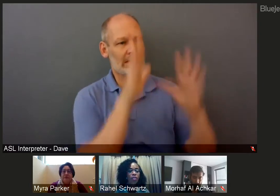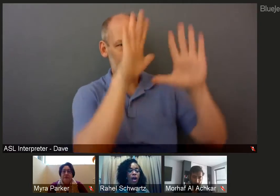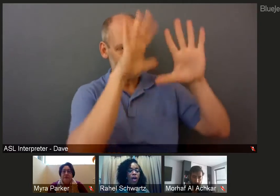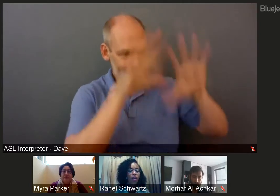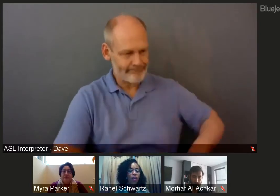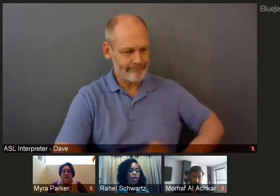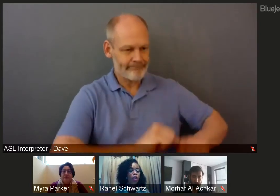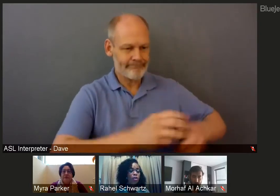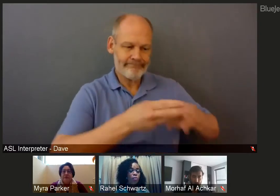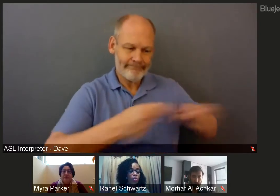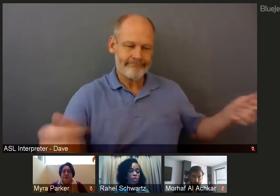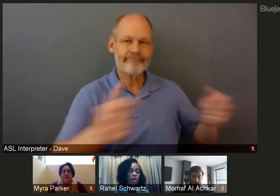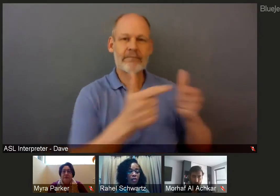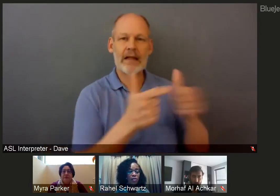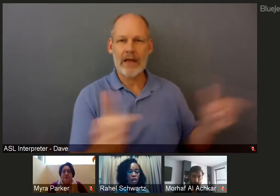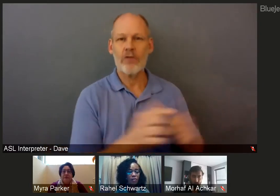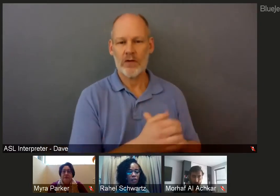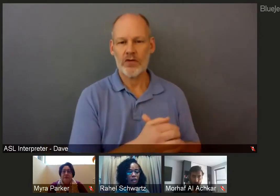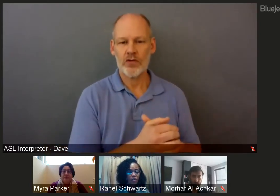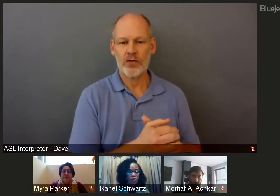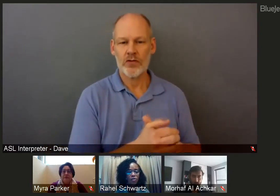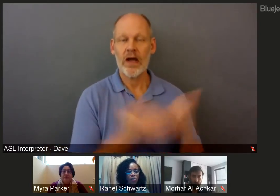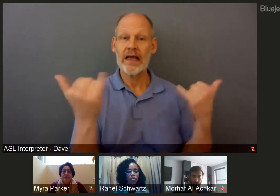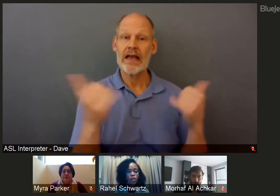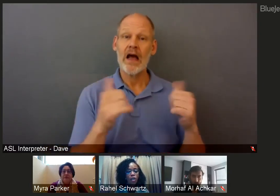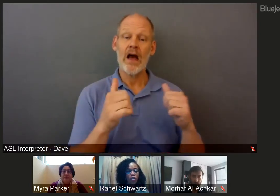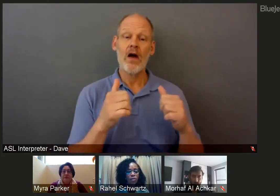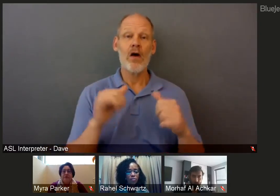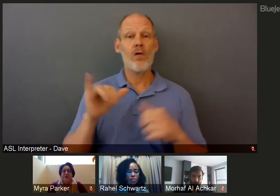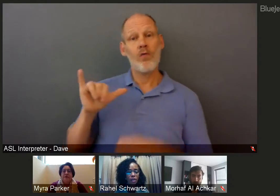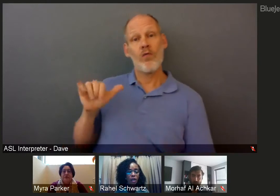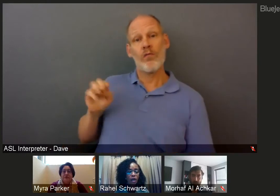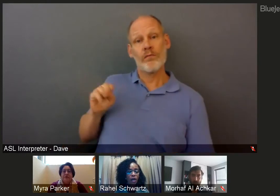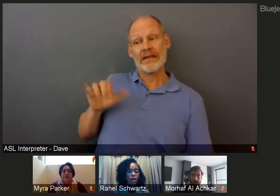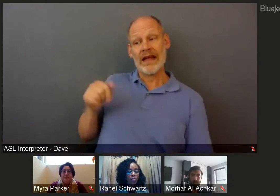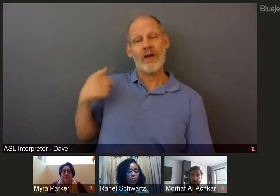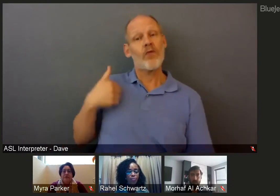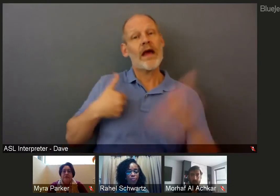Y is hire community health navigators and train them